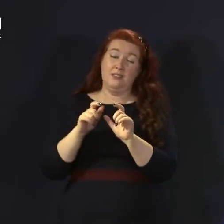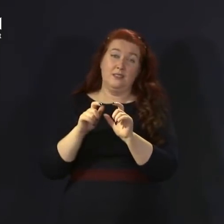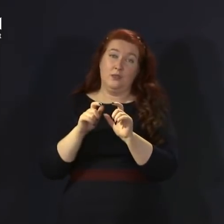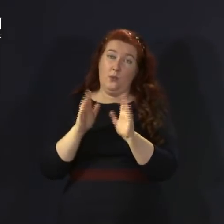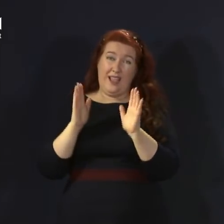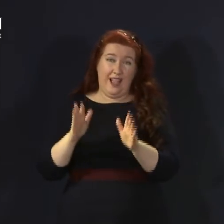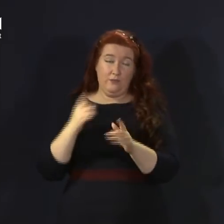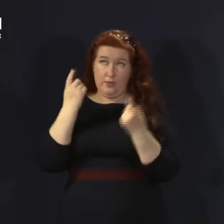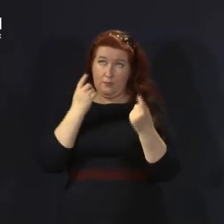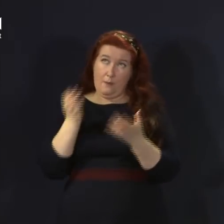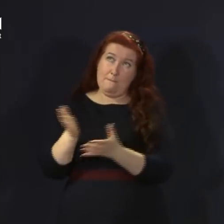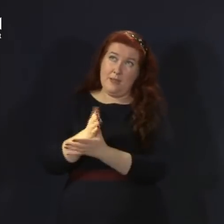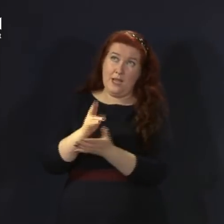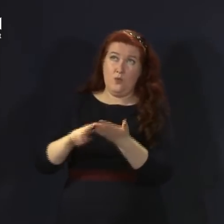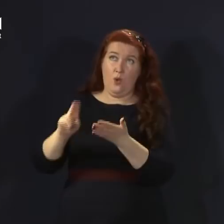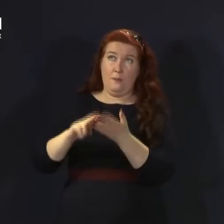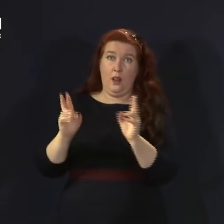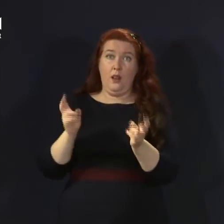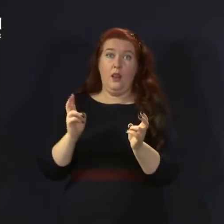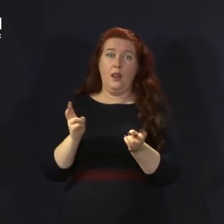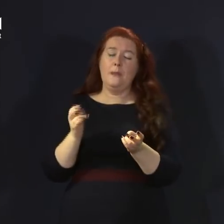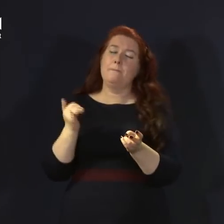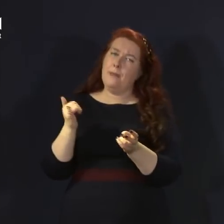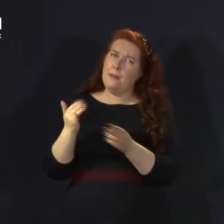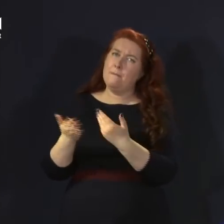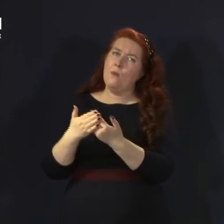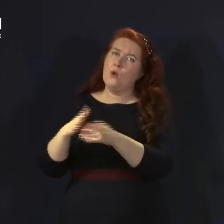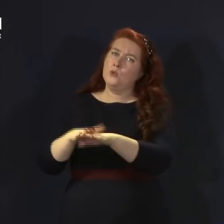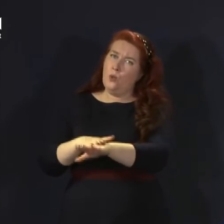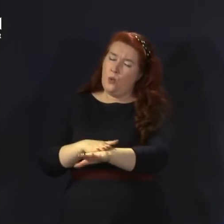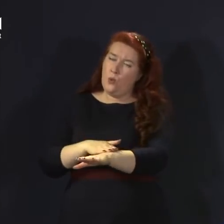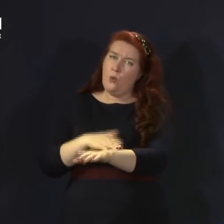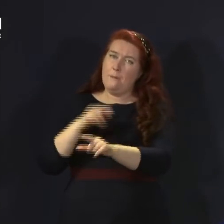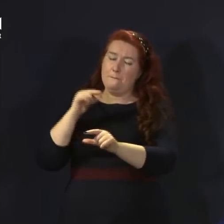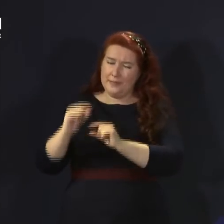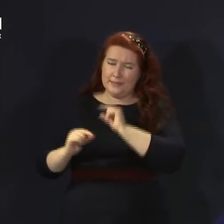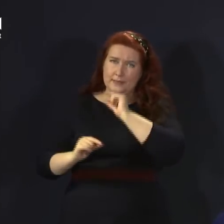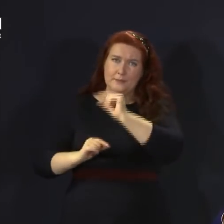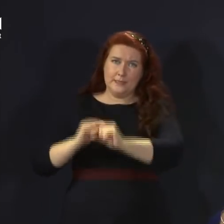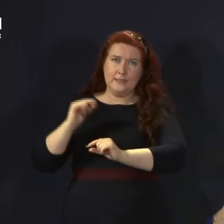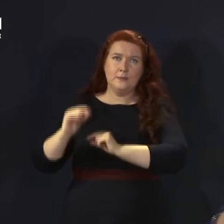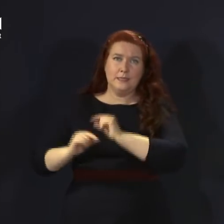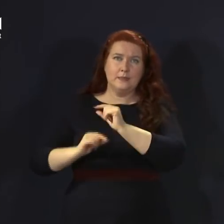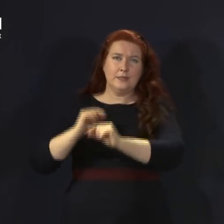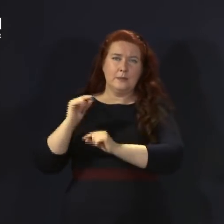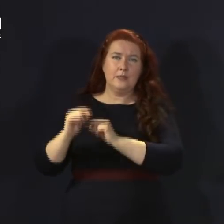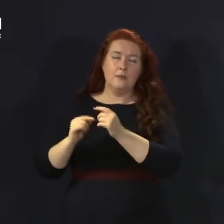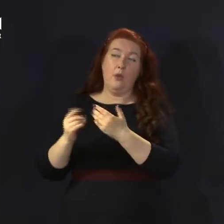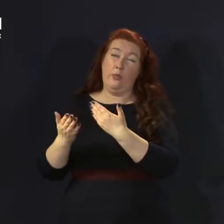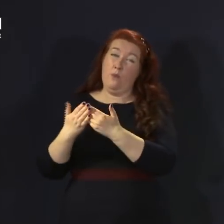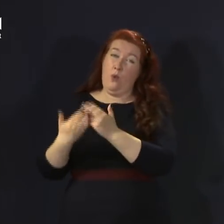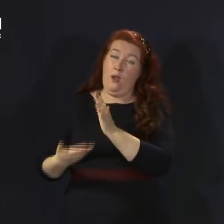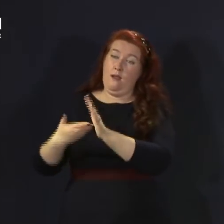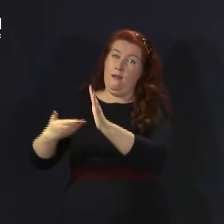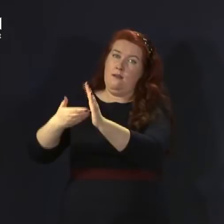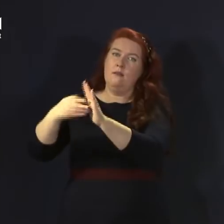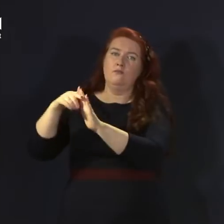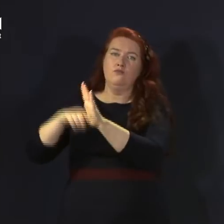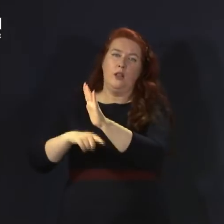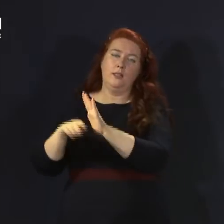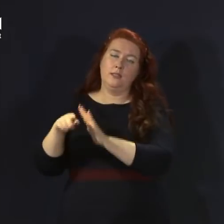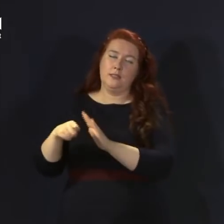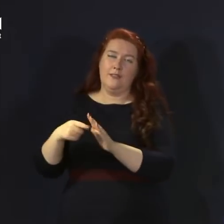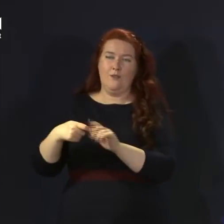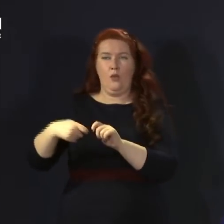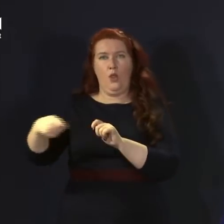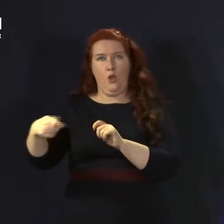normality, even if in this case it is a slower and more gradual course with greater mitigations required for longer. So